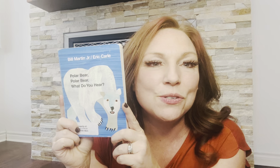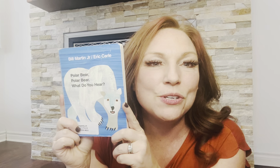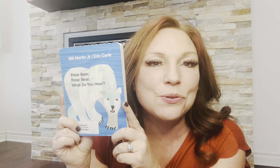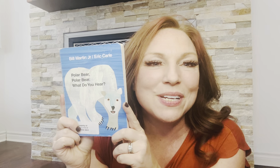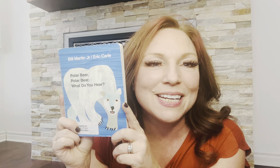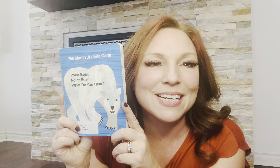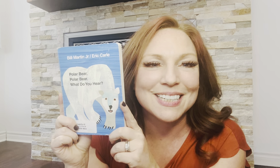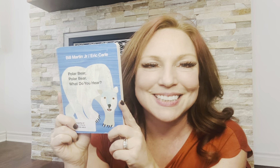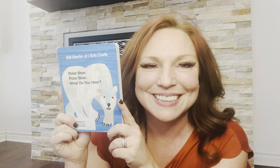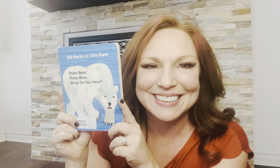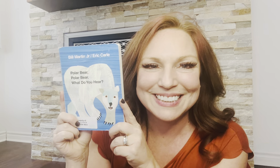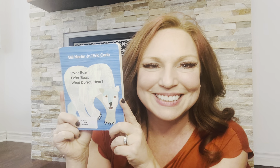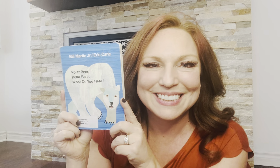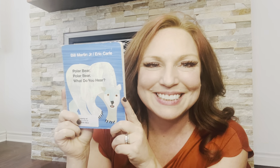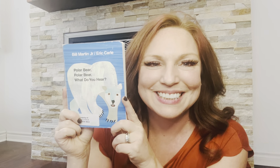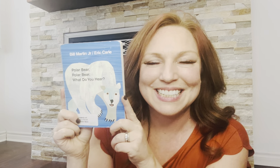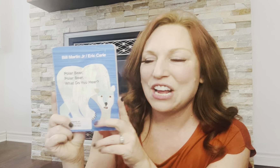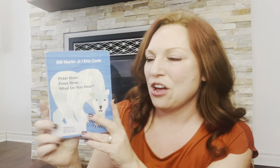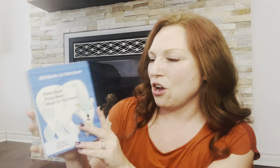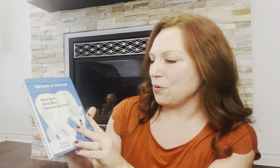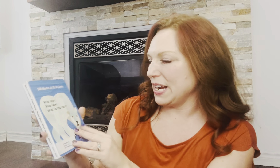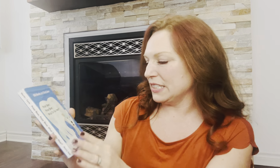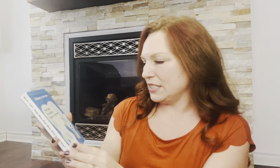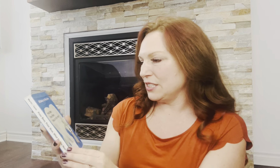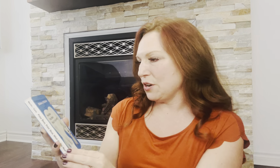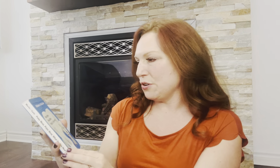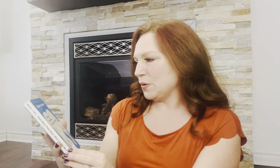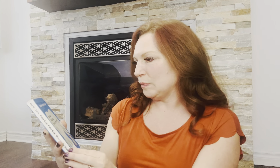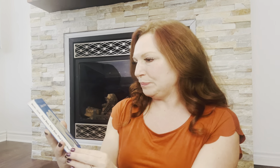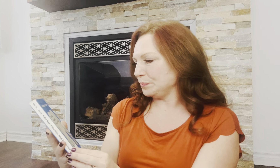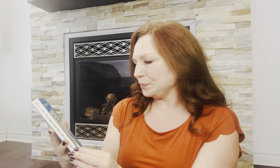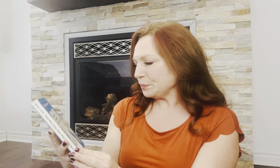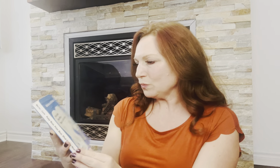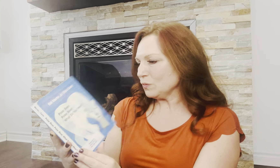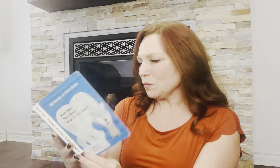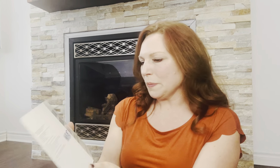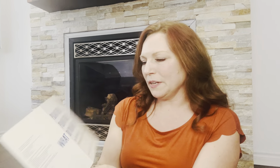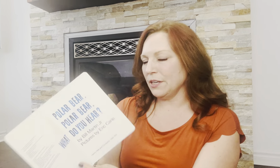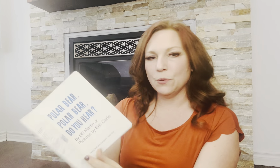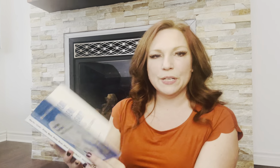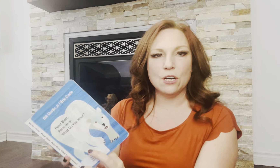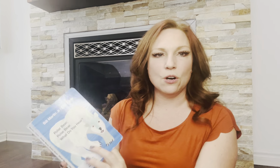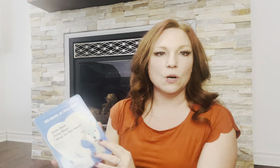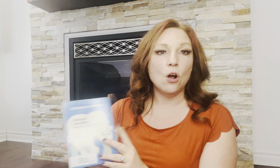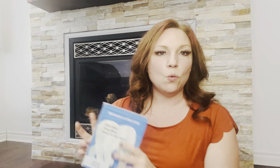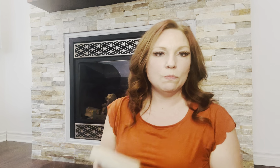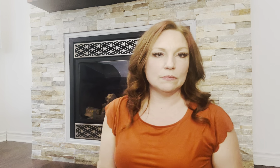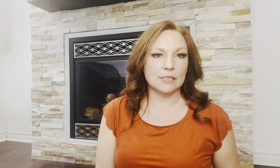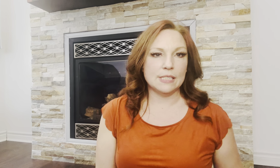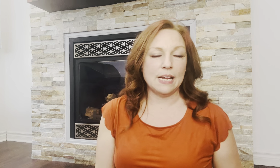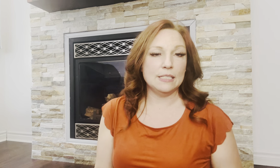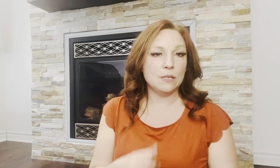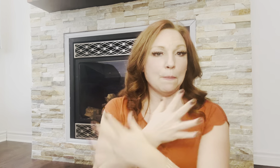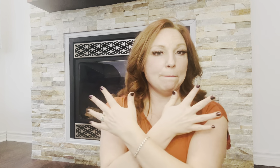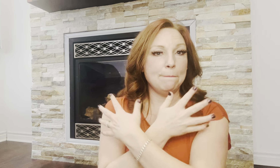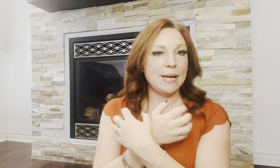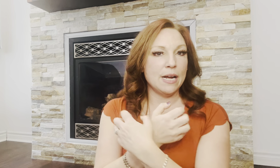You Hear? All right, so here we go. Oh, let's hit